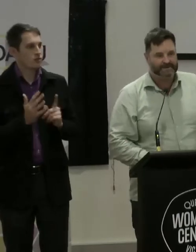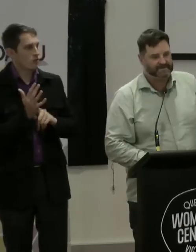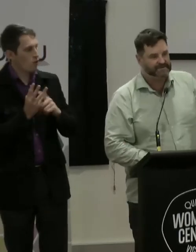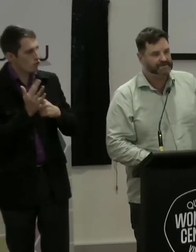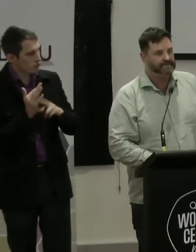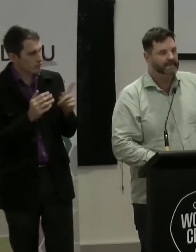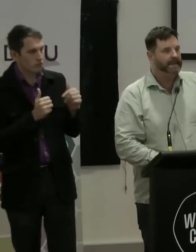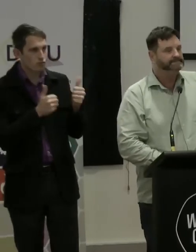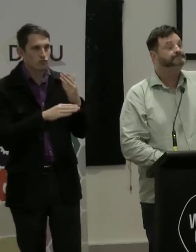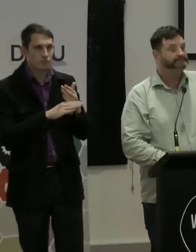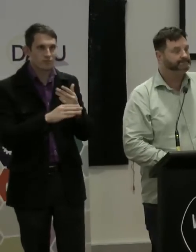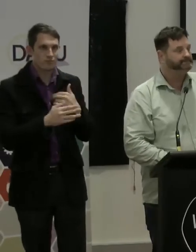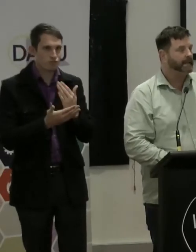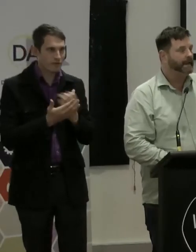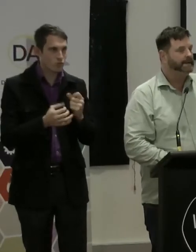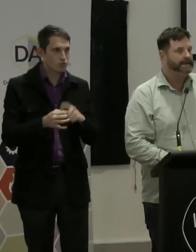there's a question or two.